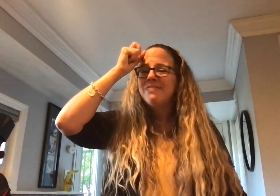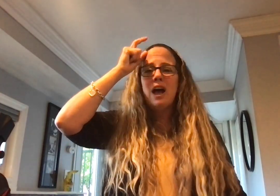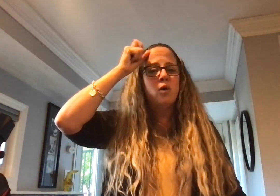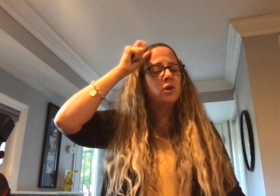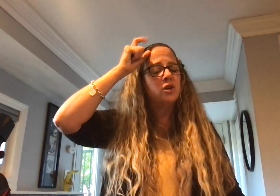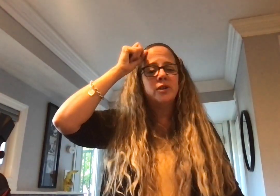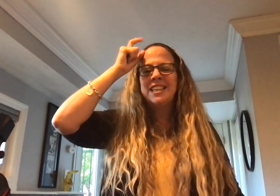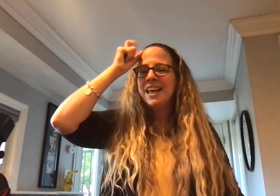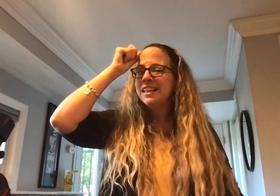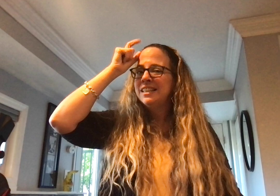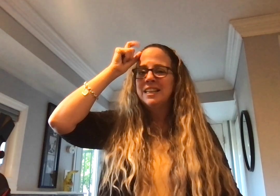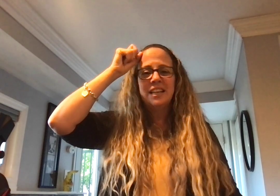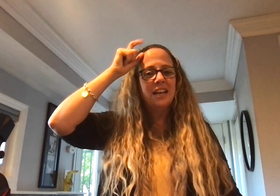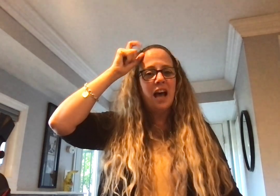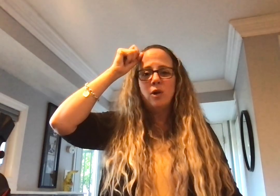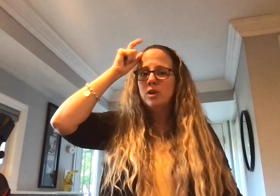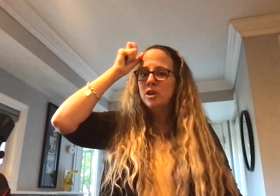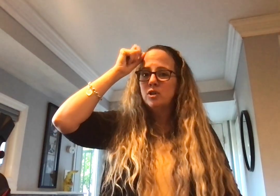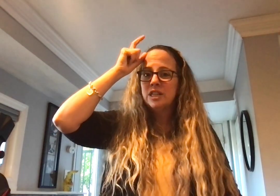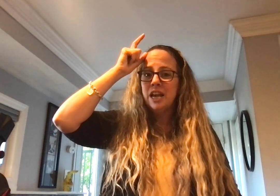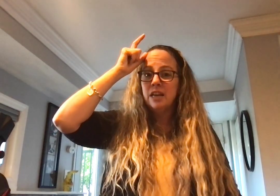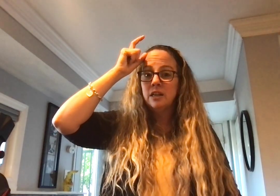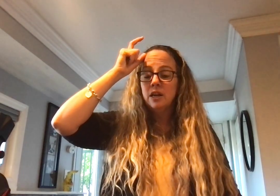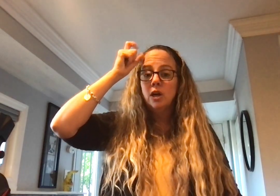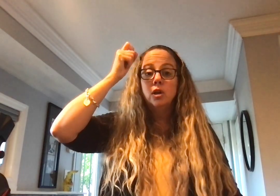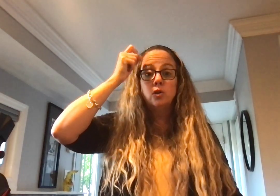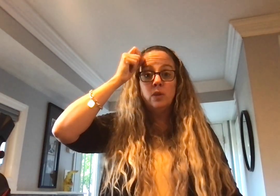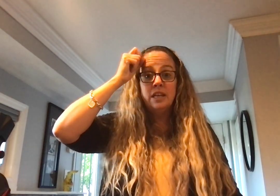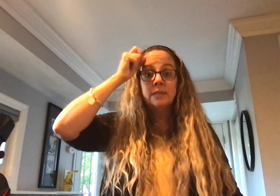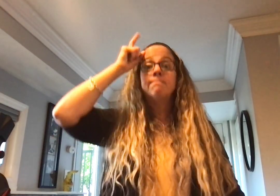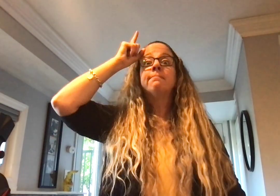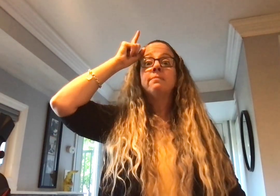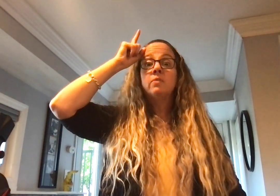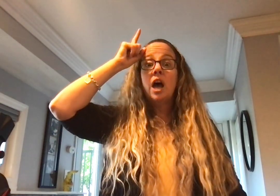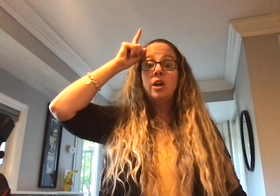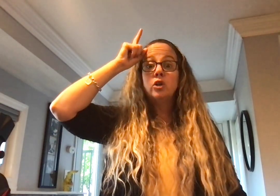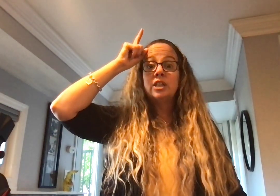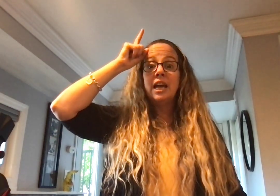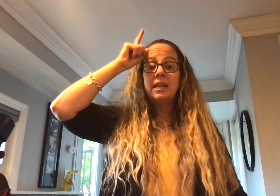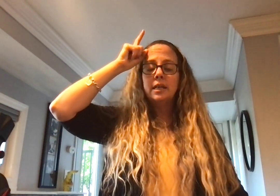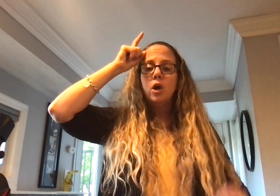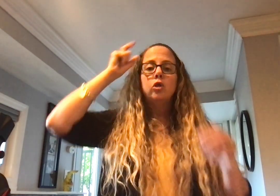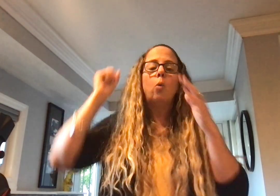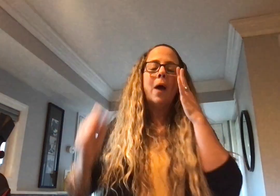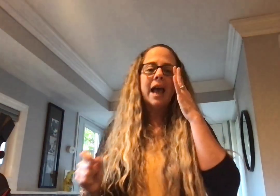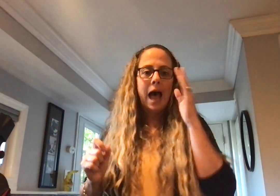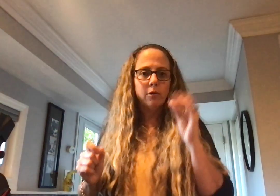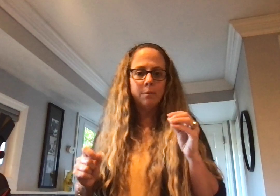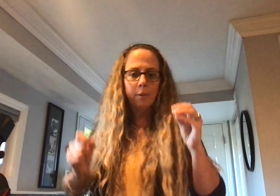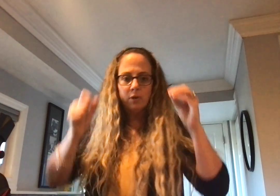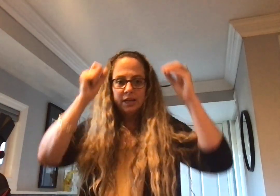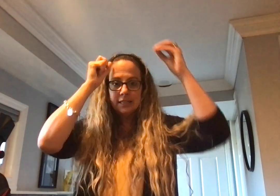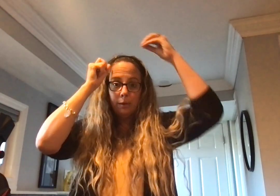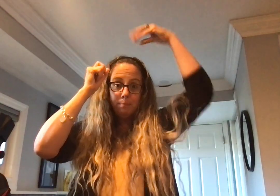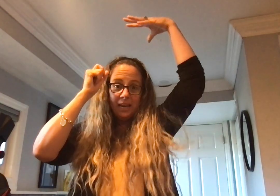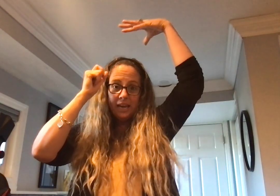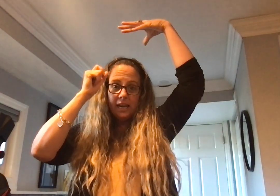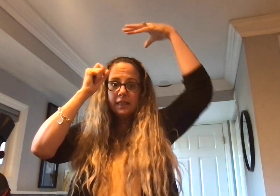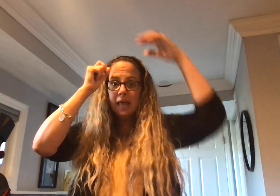I don't understand. I don't understand. So this, understand, the way I remember it is like bing, light